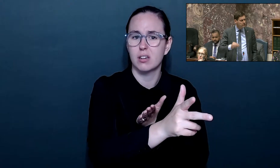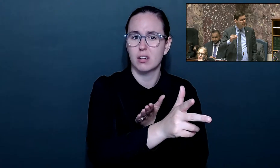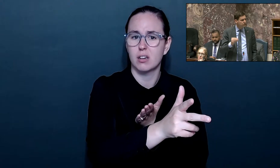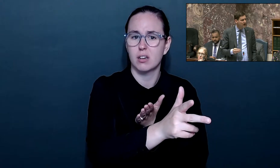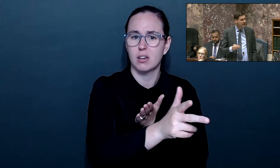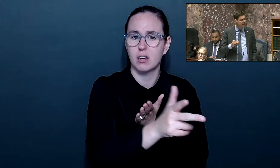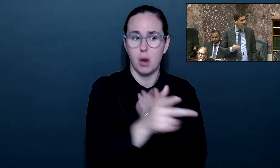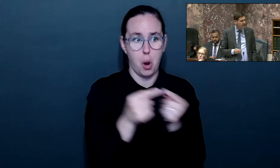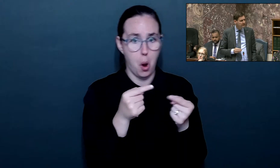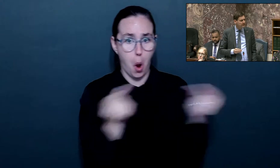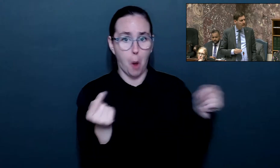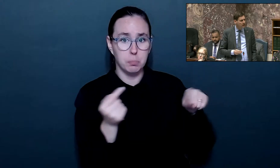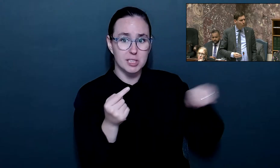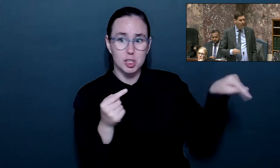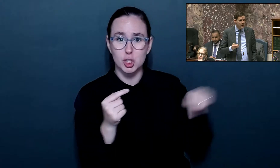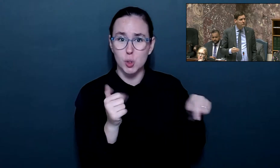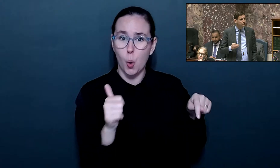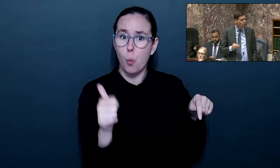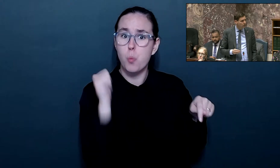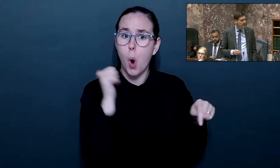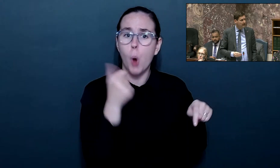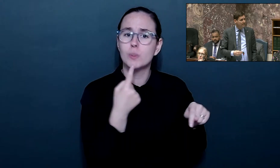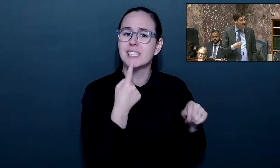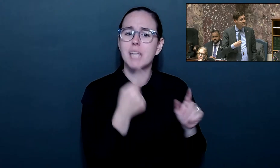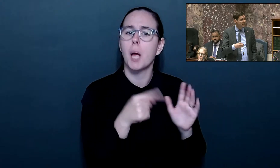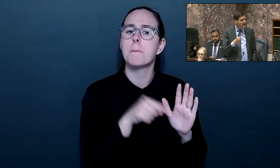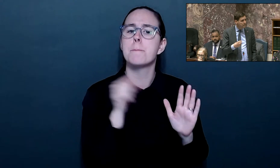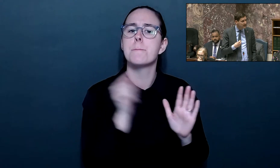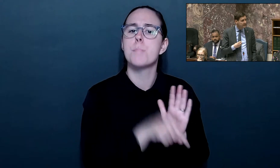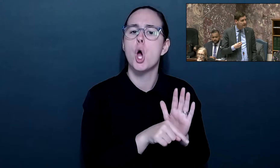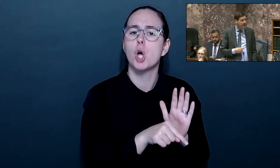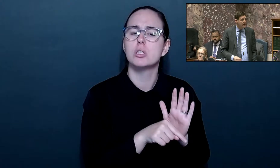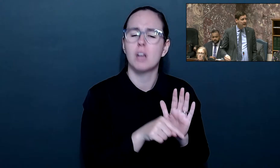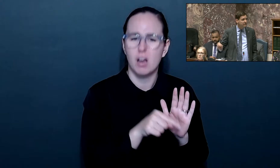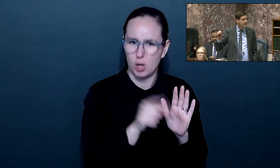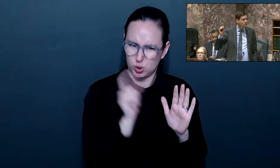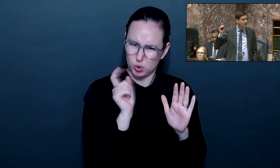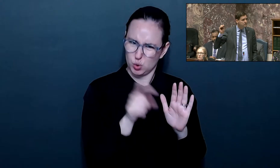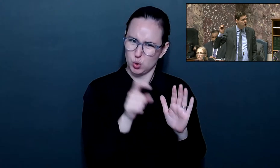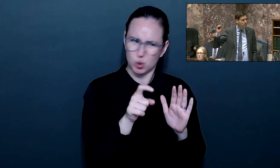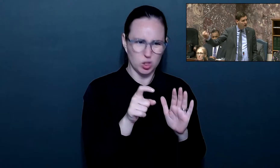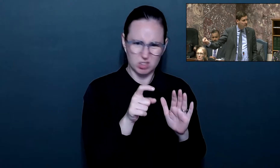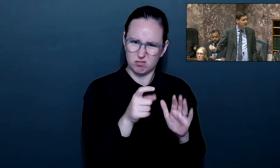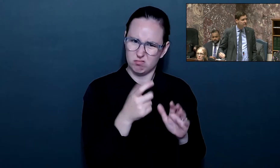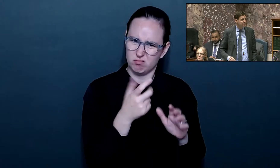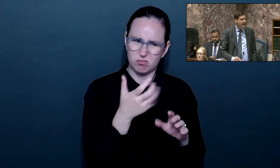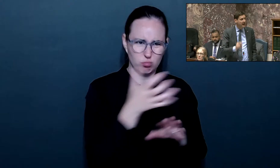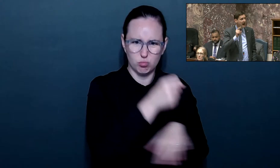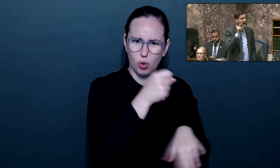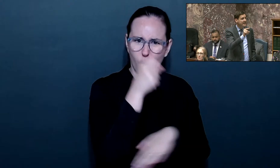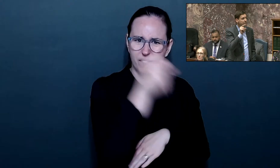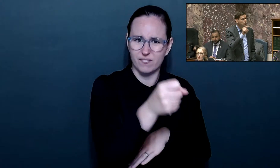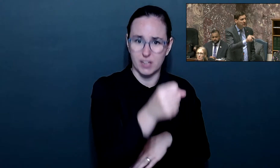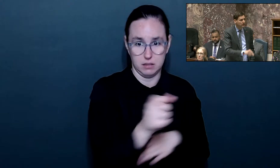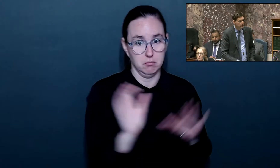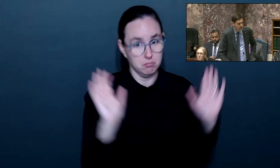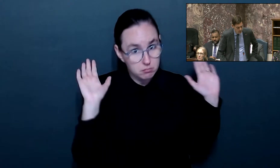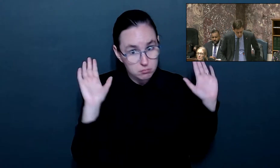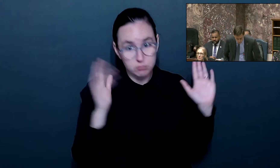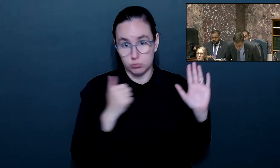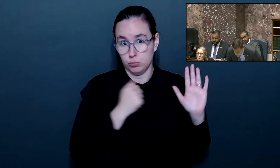He should be tried and convicted. Well, I'm sorry. That's my opinion. And if the member wants me to apologize for that, I never